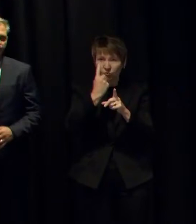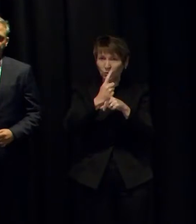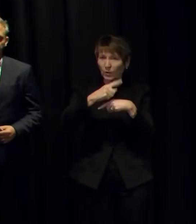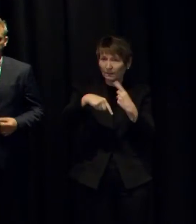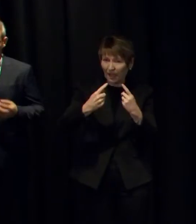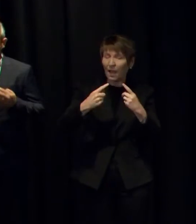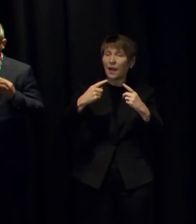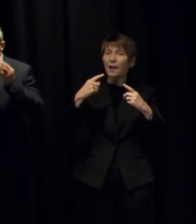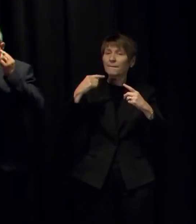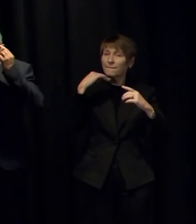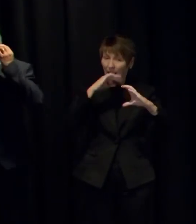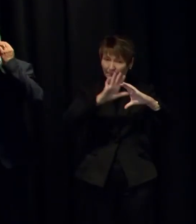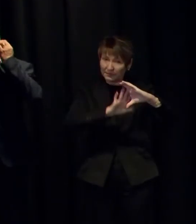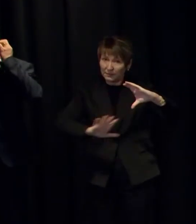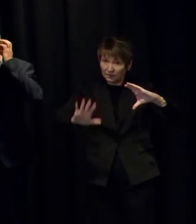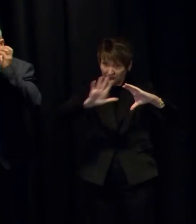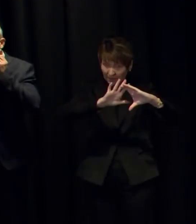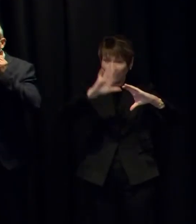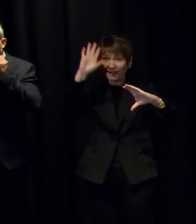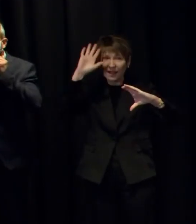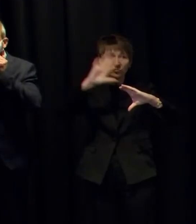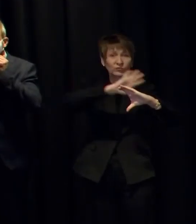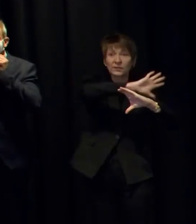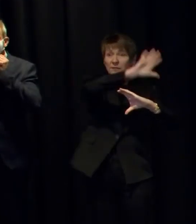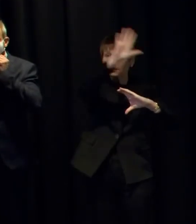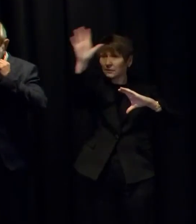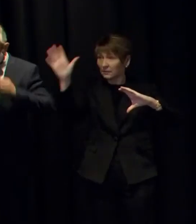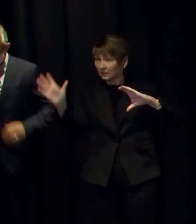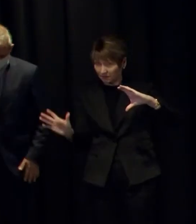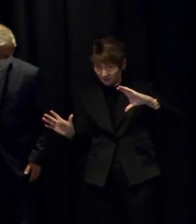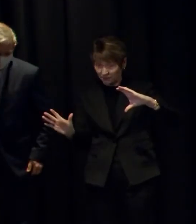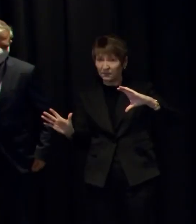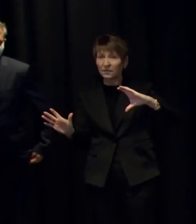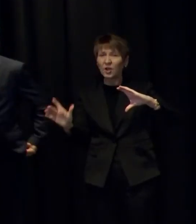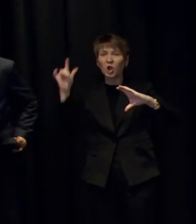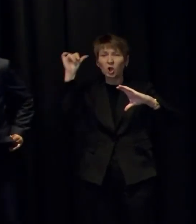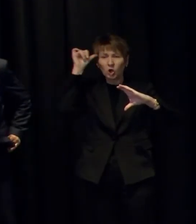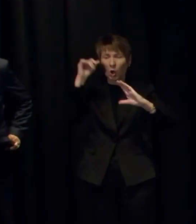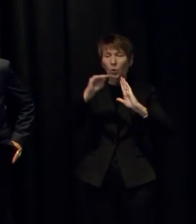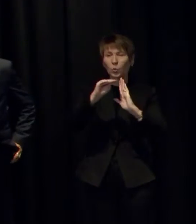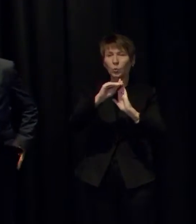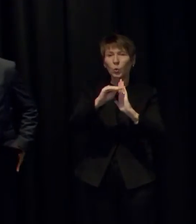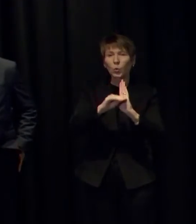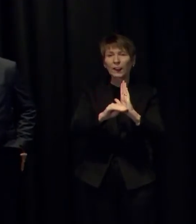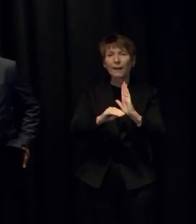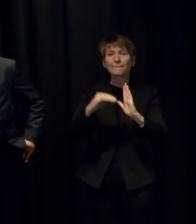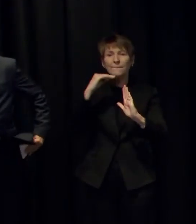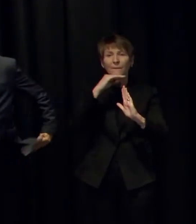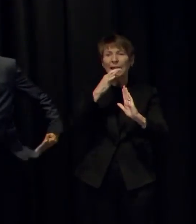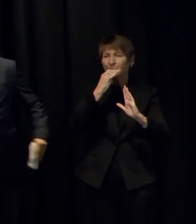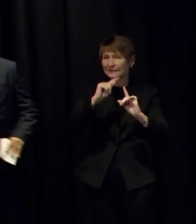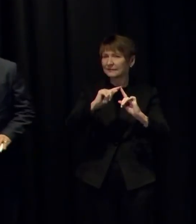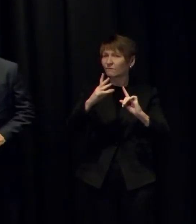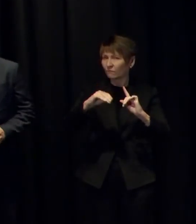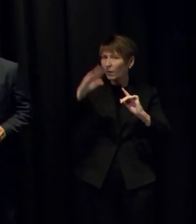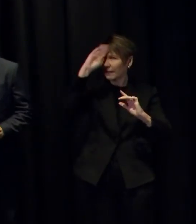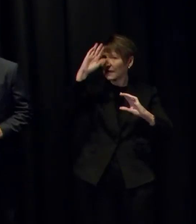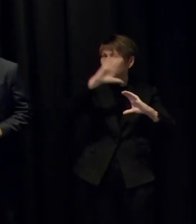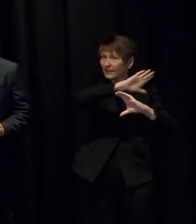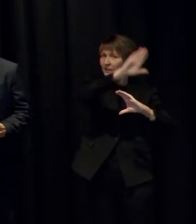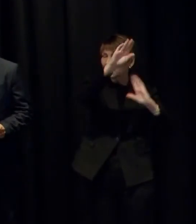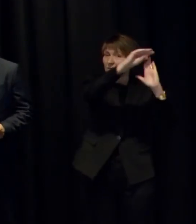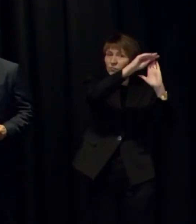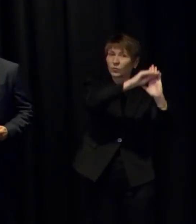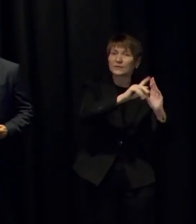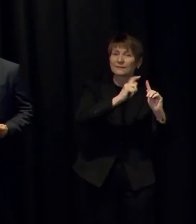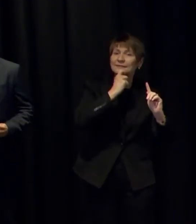the roadmap is very clear. We have the same rules across the state. We have freedom of movement across the state. The biggest variable there is when we get to that